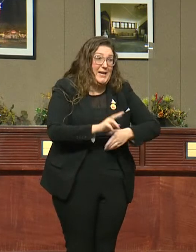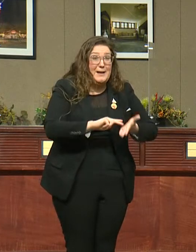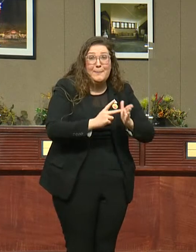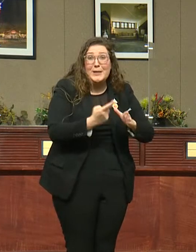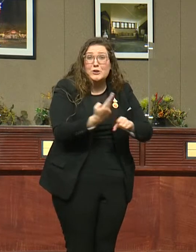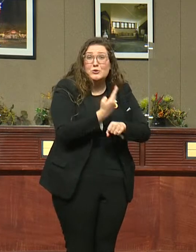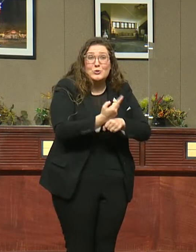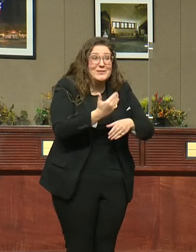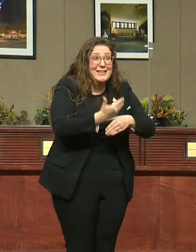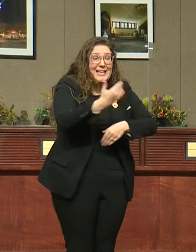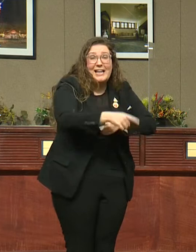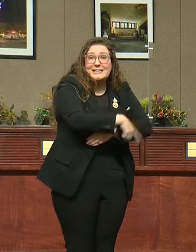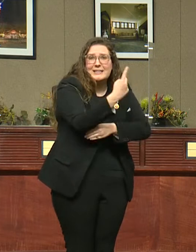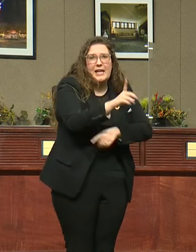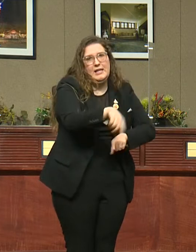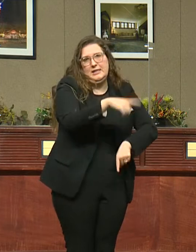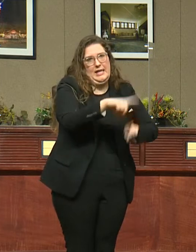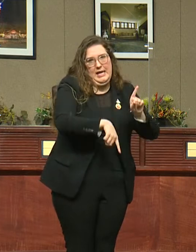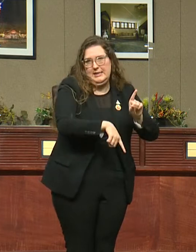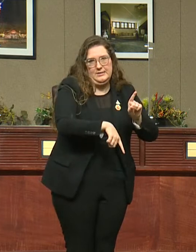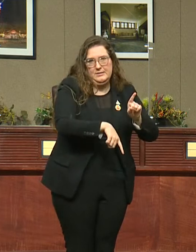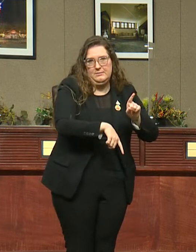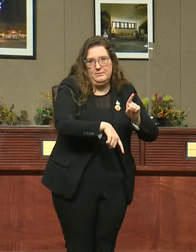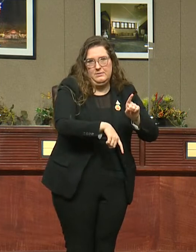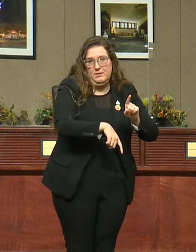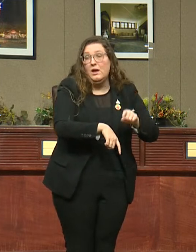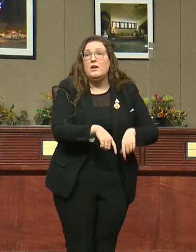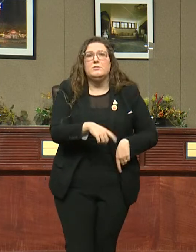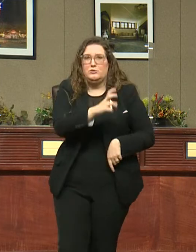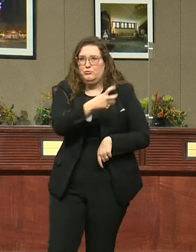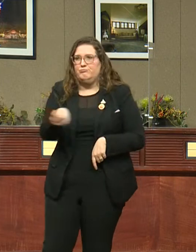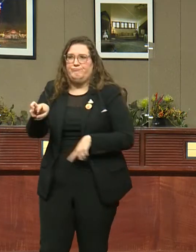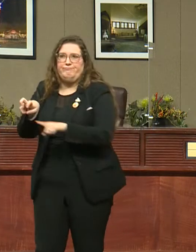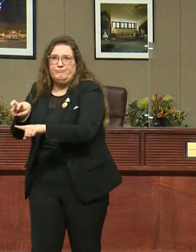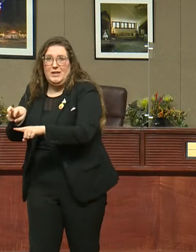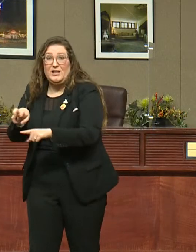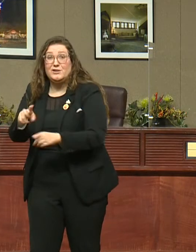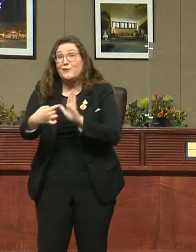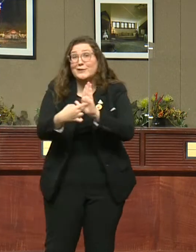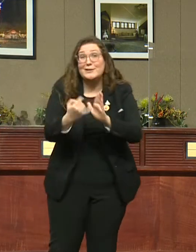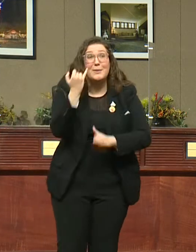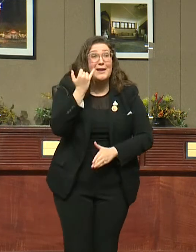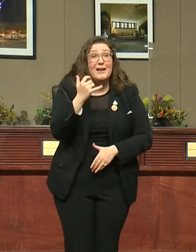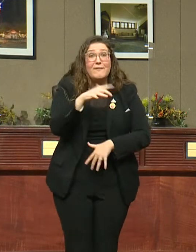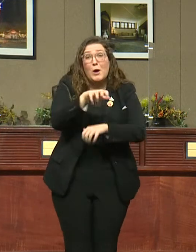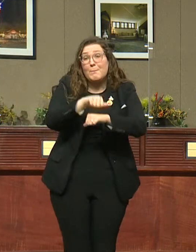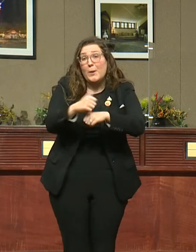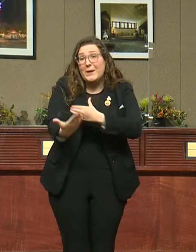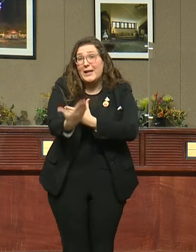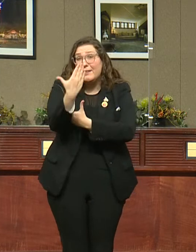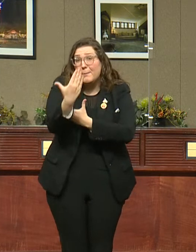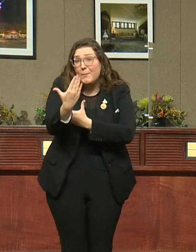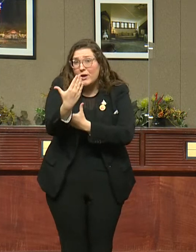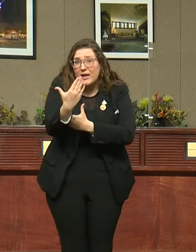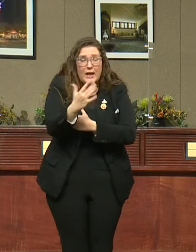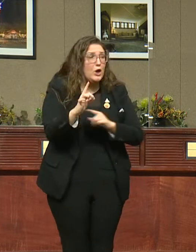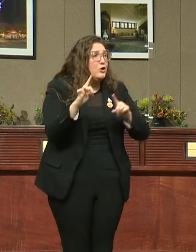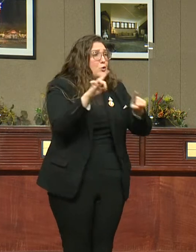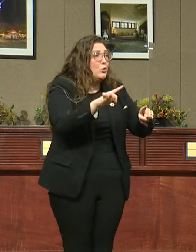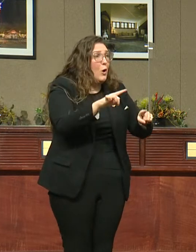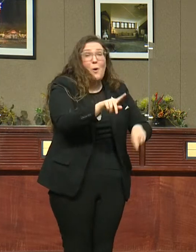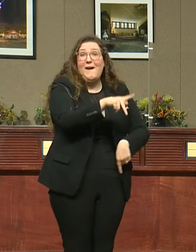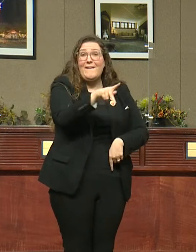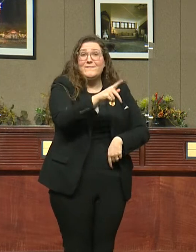the day, may receive Pfizer, and then a family member that comes at 9 o'clock may receive Moderna.